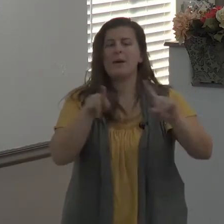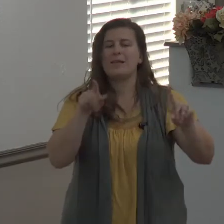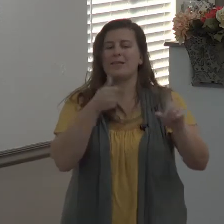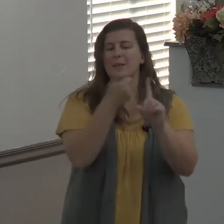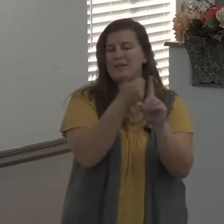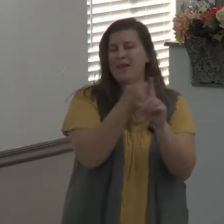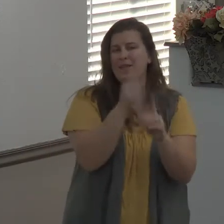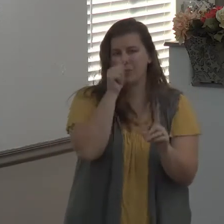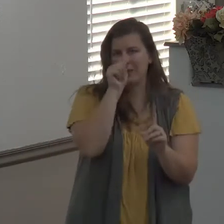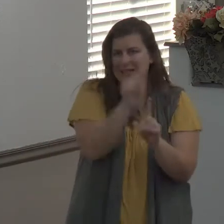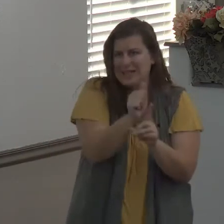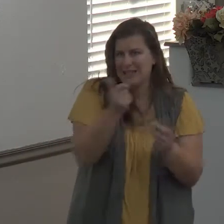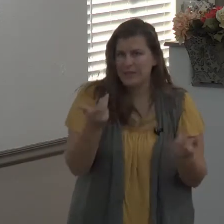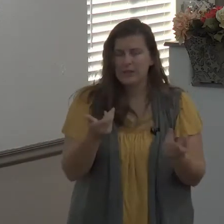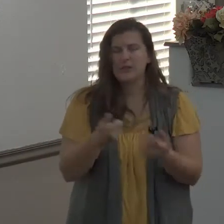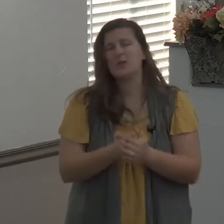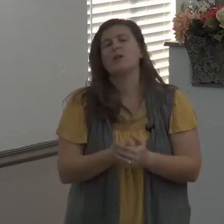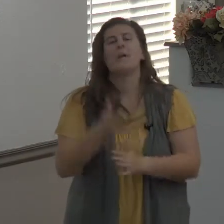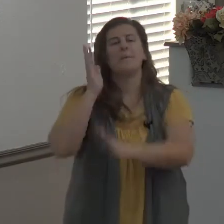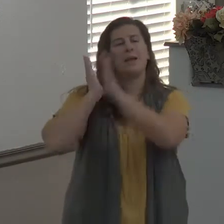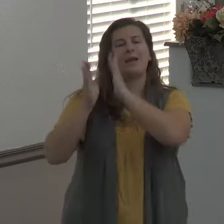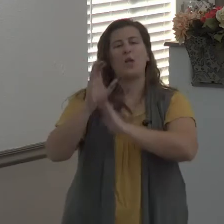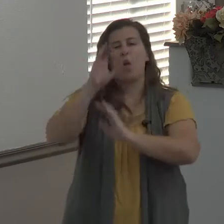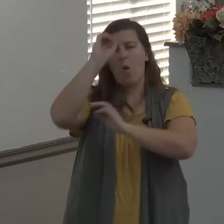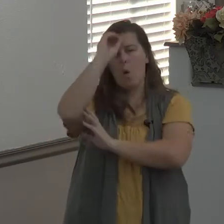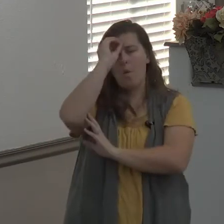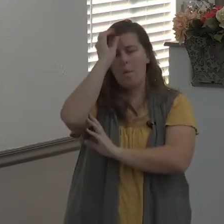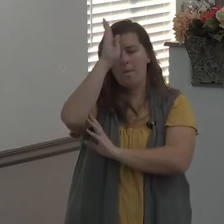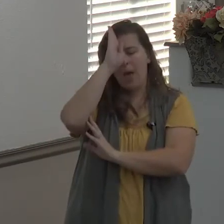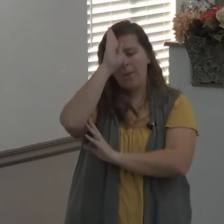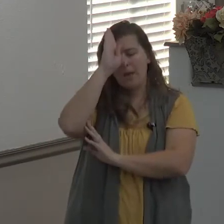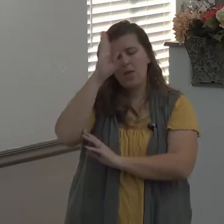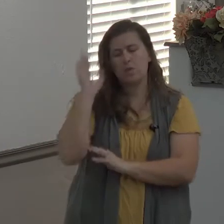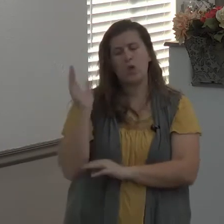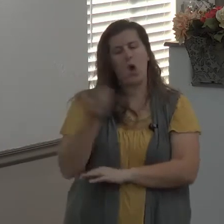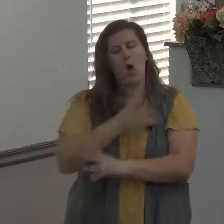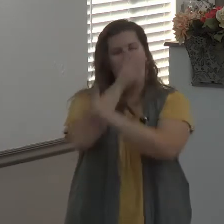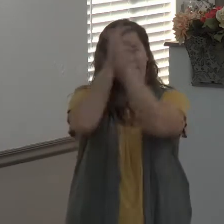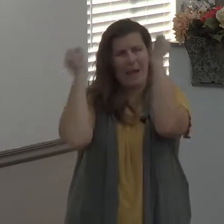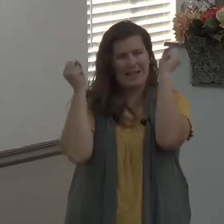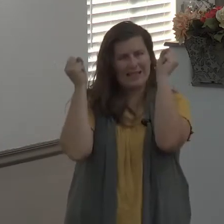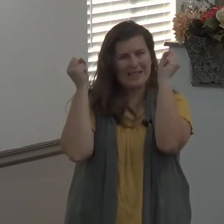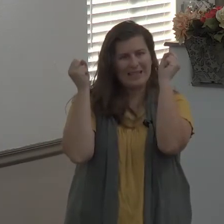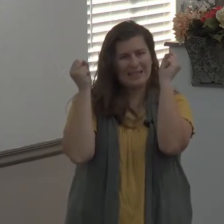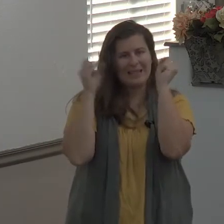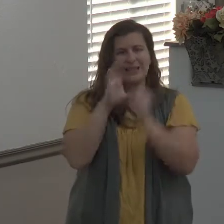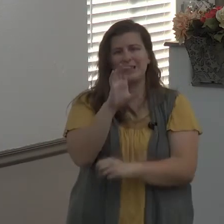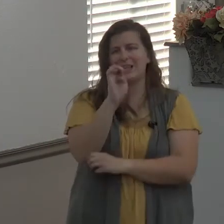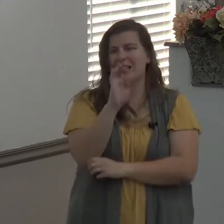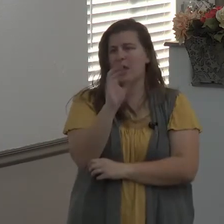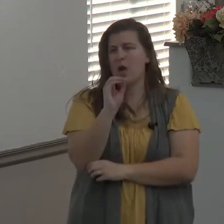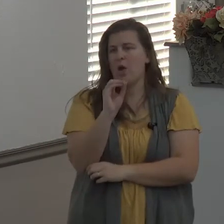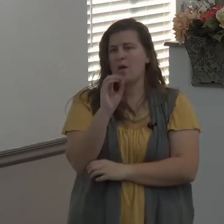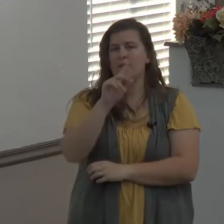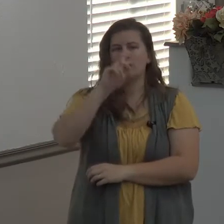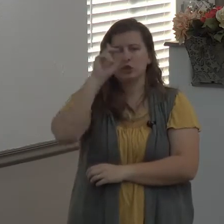You know, people in the world are not just being deceitful, but being deceived. You know, back when Barack Obama was our